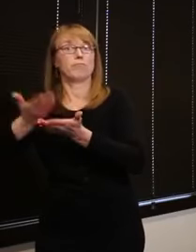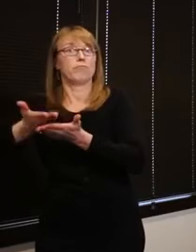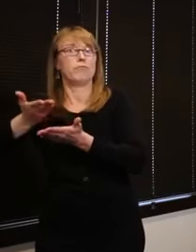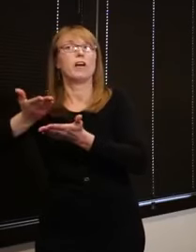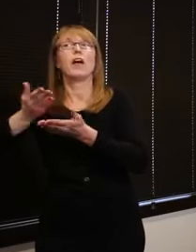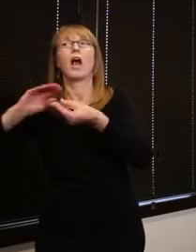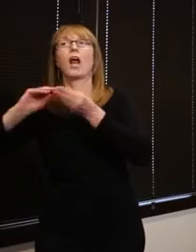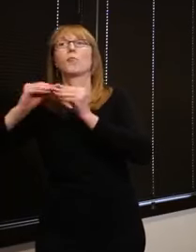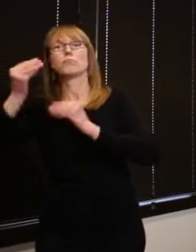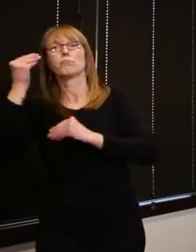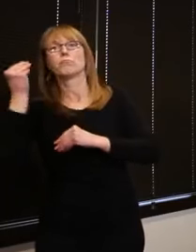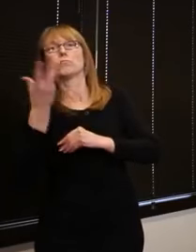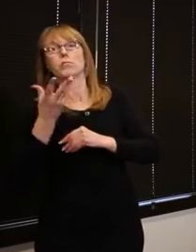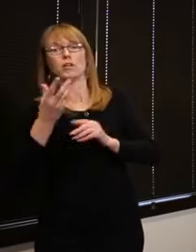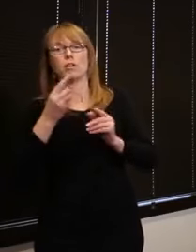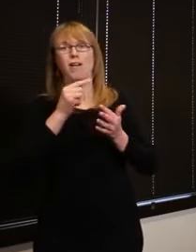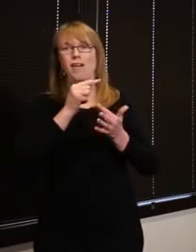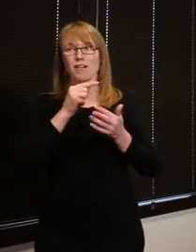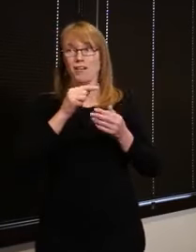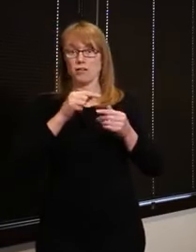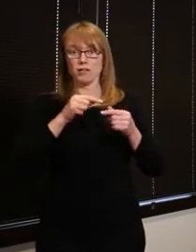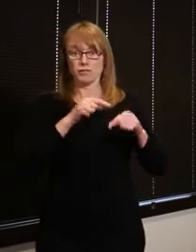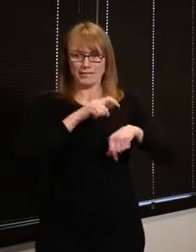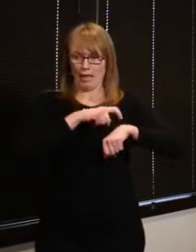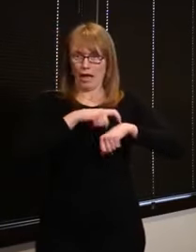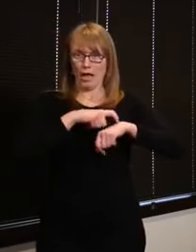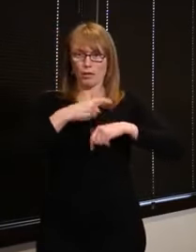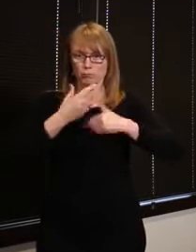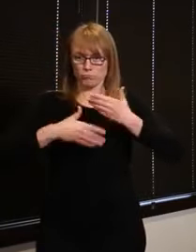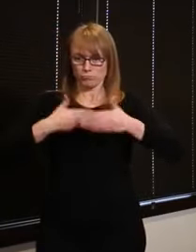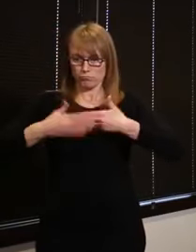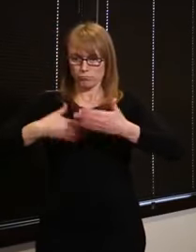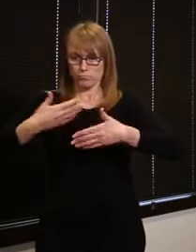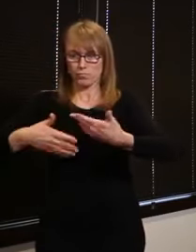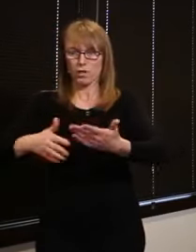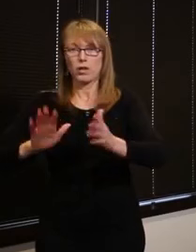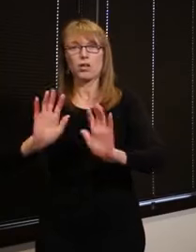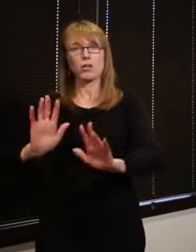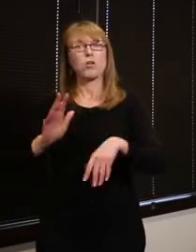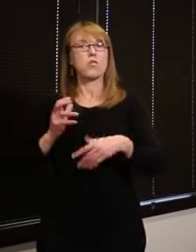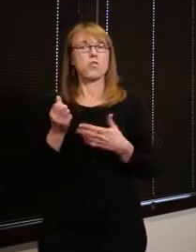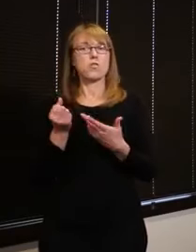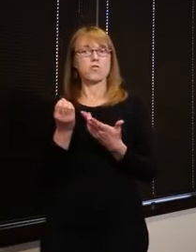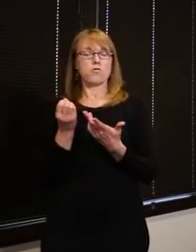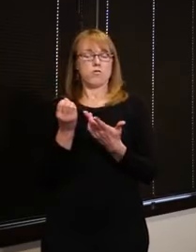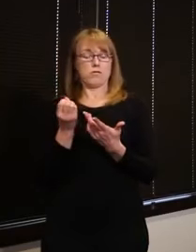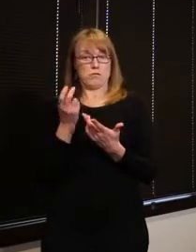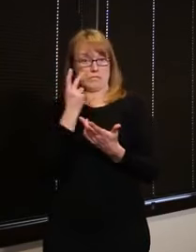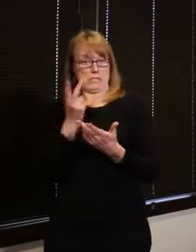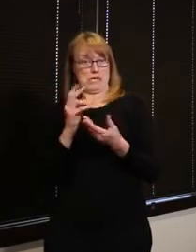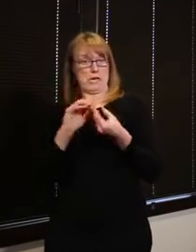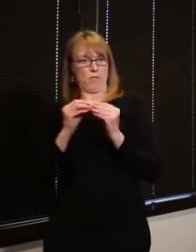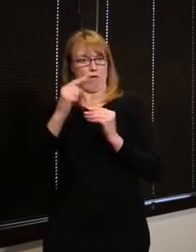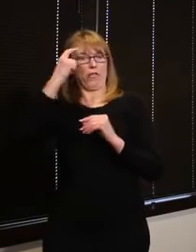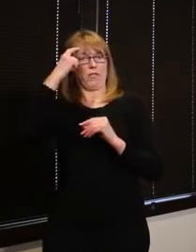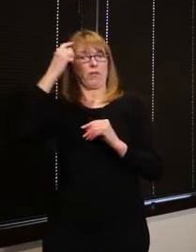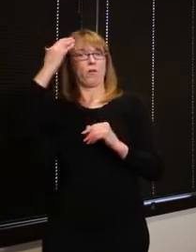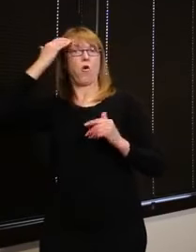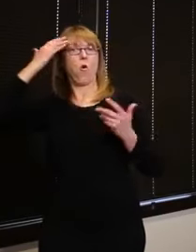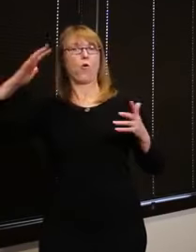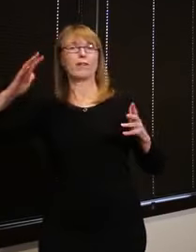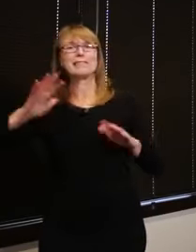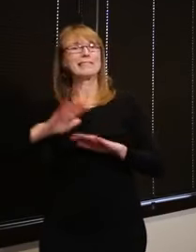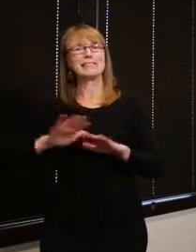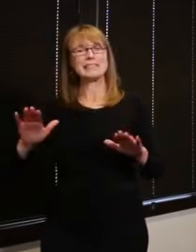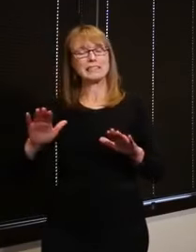about what does that look like. There are other things that we have to consider before we can even start thinking about taking some of